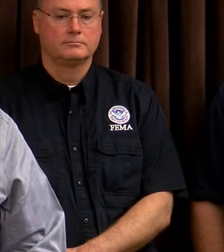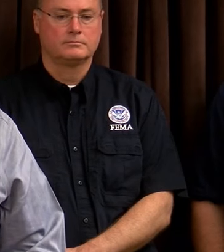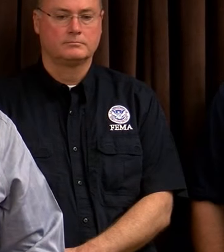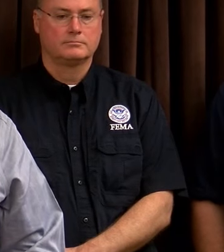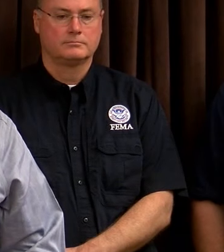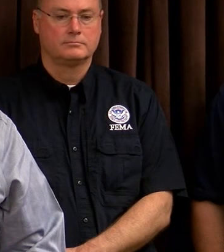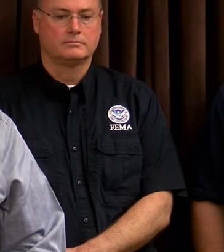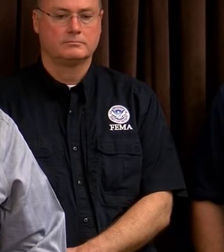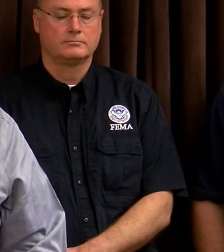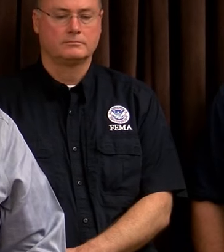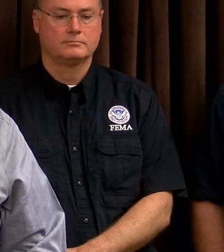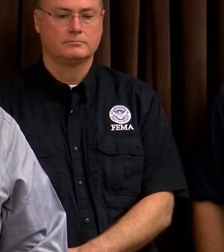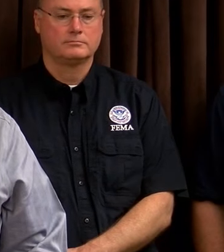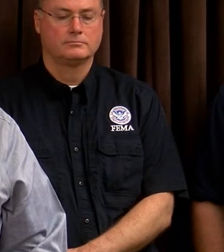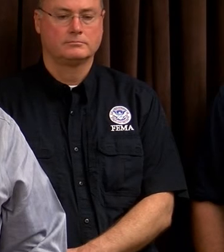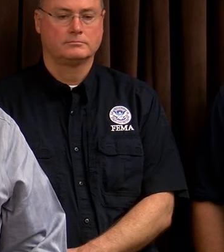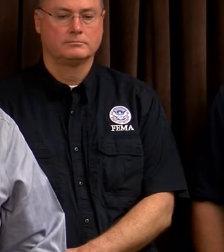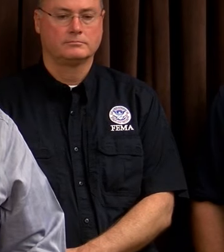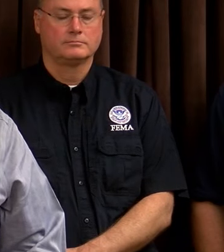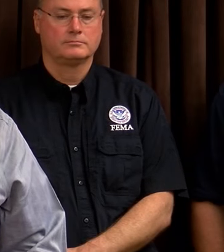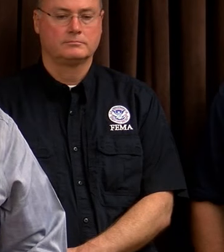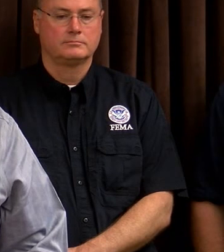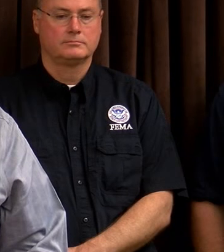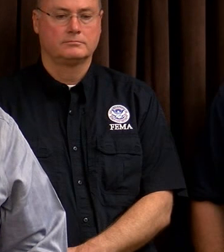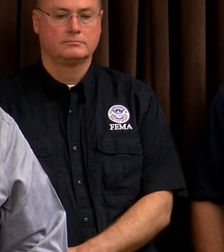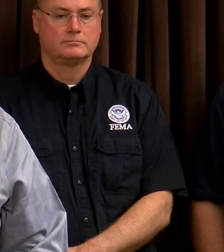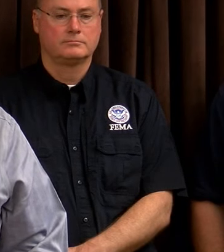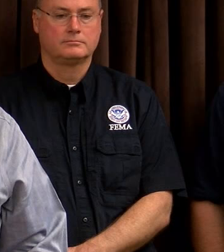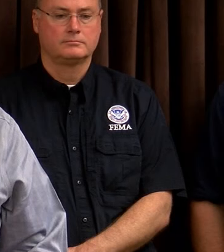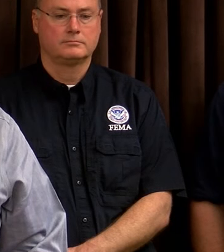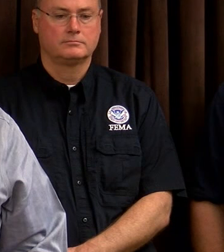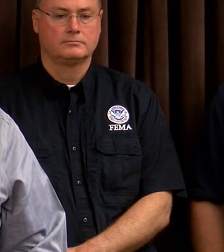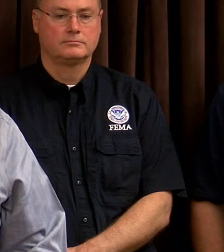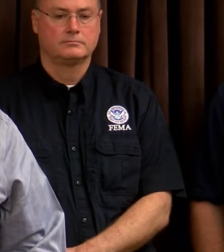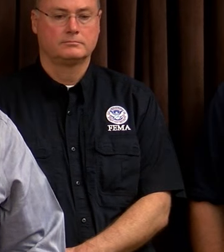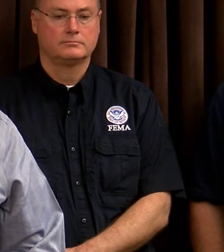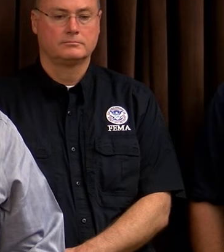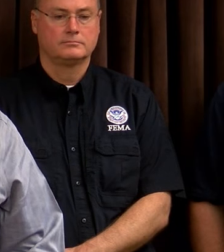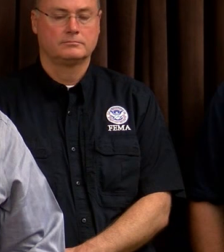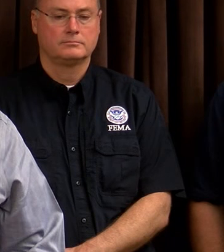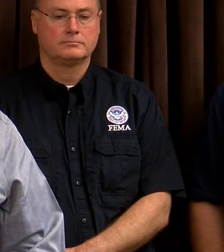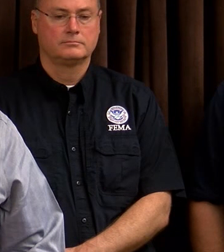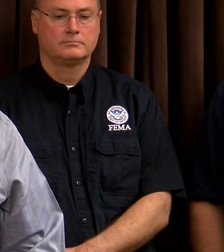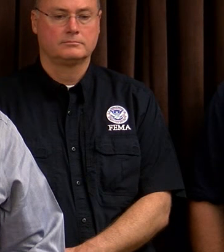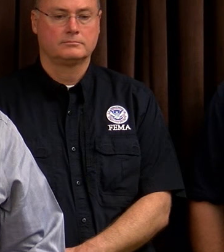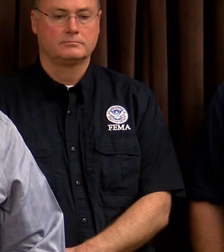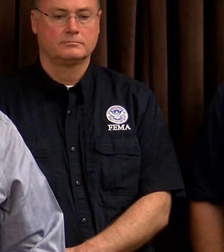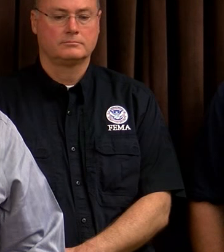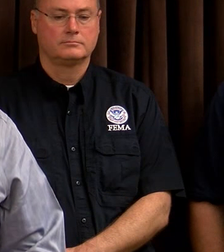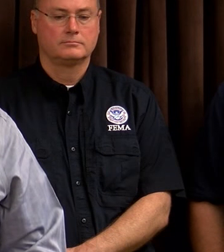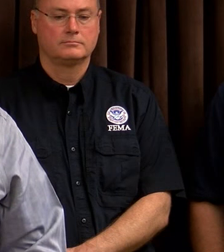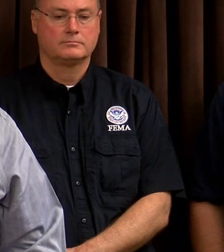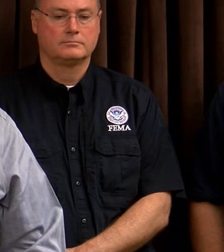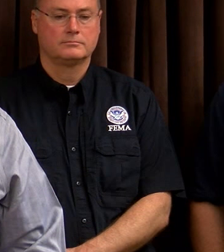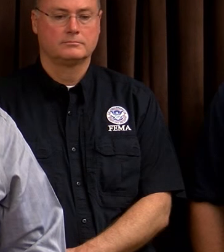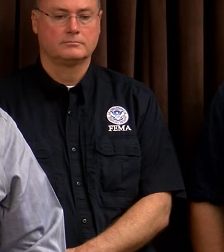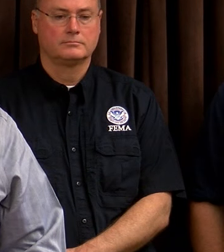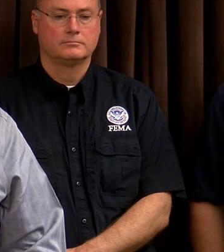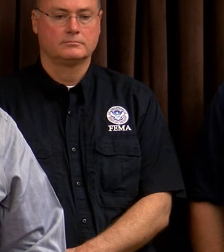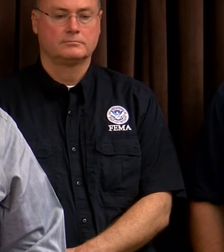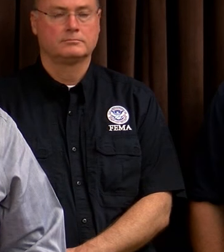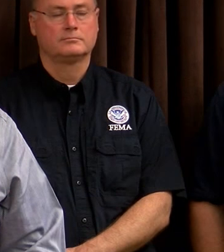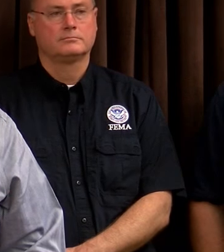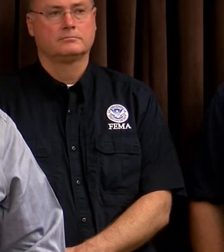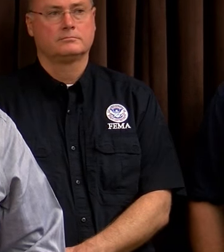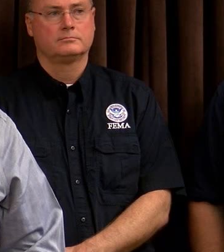you very much. You guys had the tough job, along with our sheriff's department who did the evacuations, and I